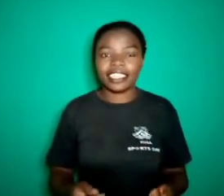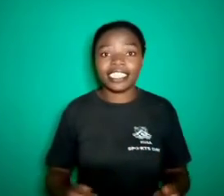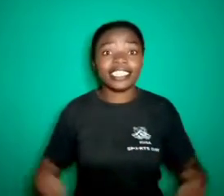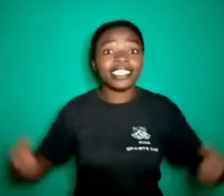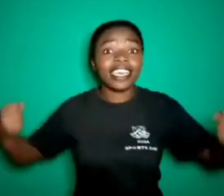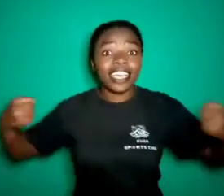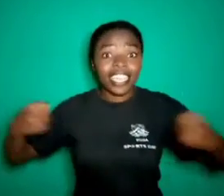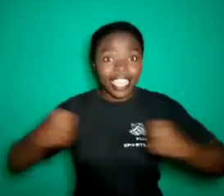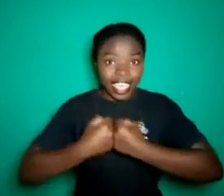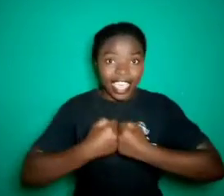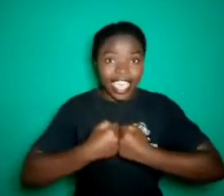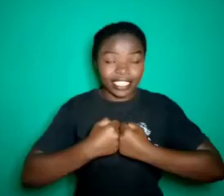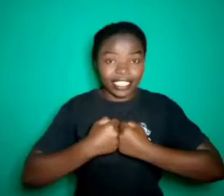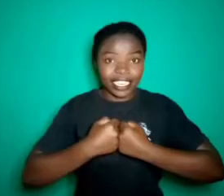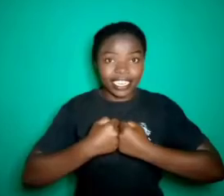accident, accident,